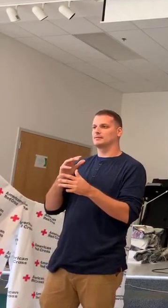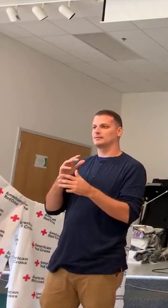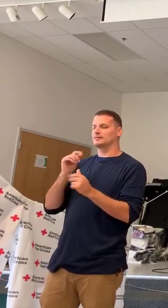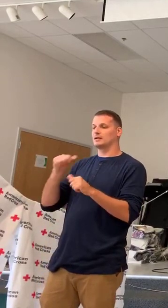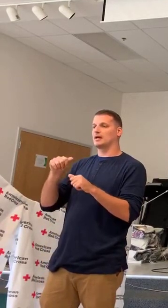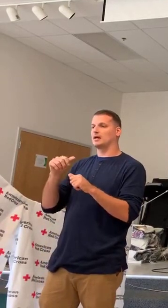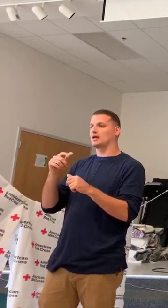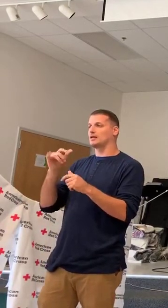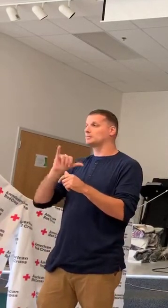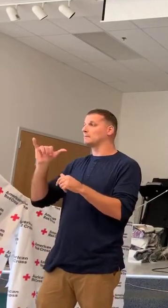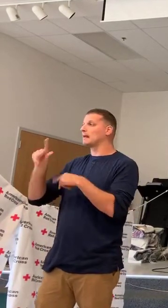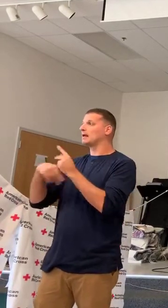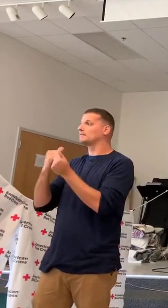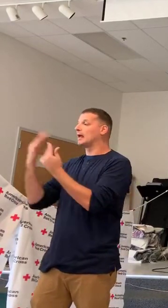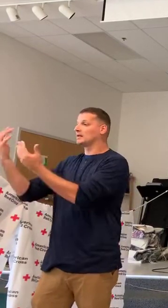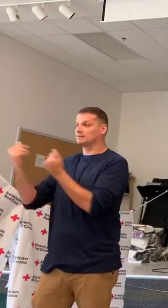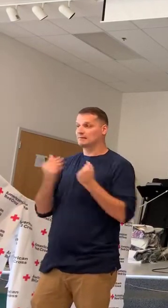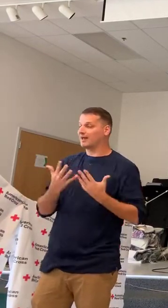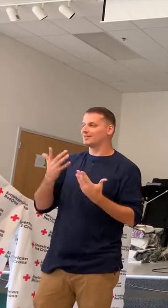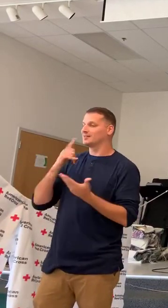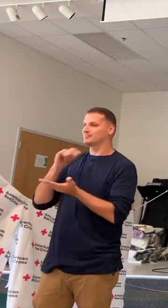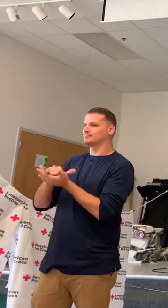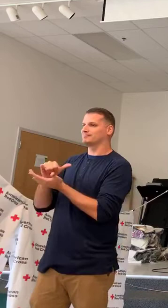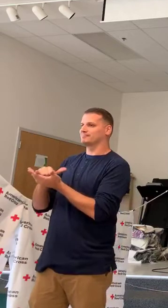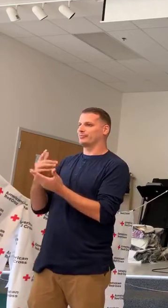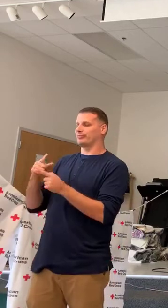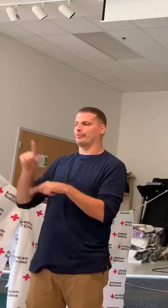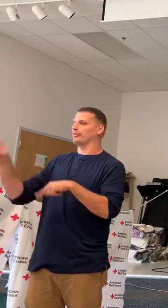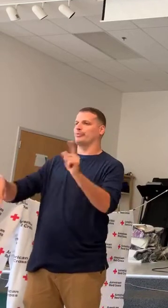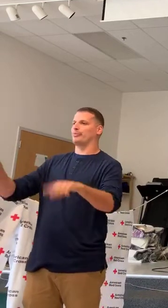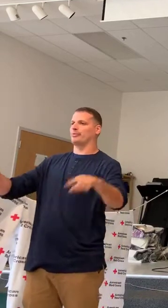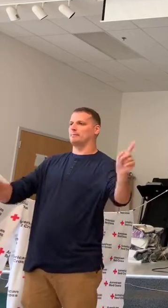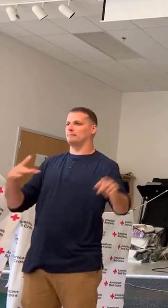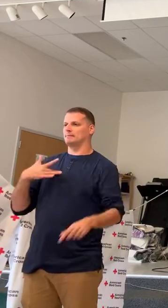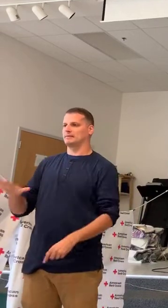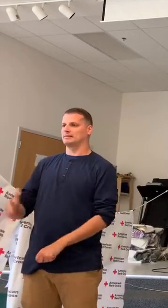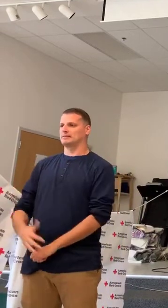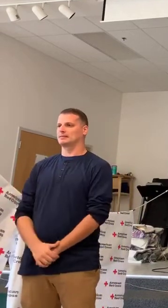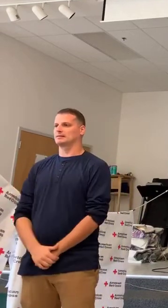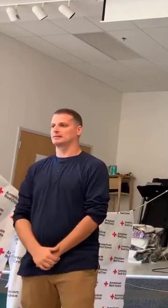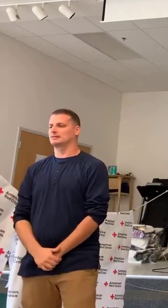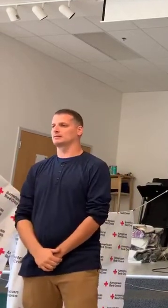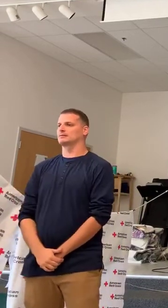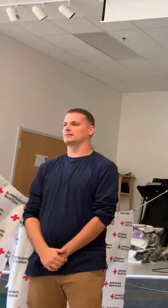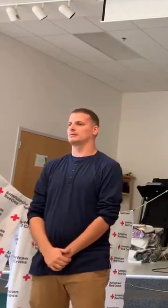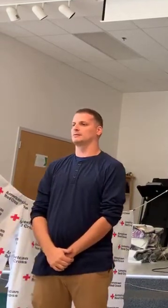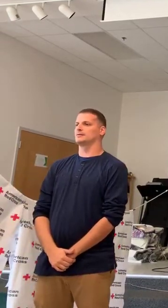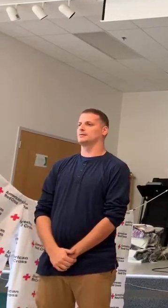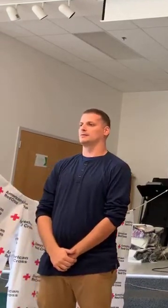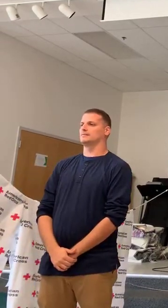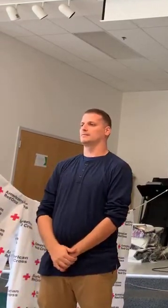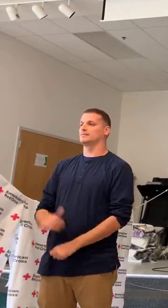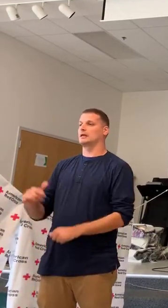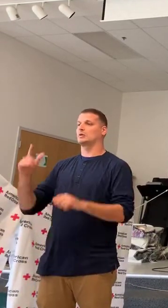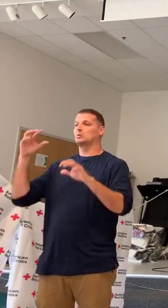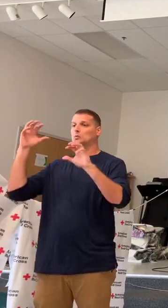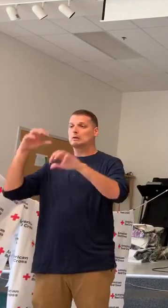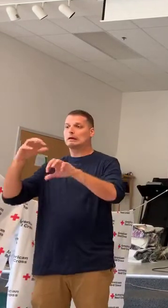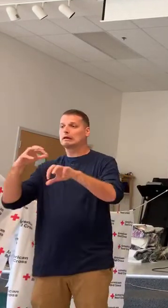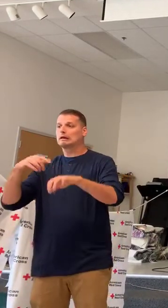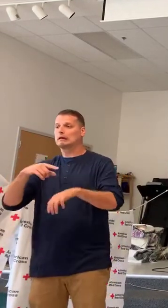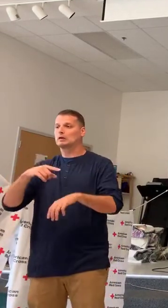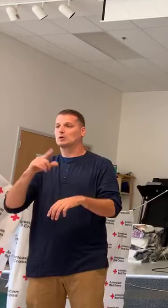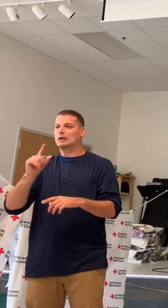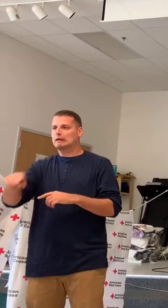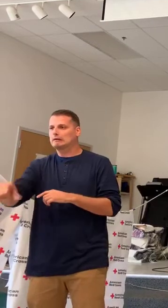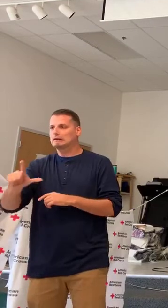to bring people in from the lower 48 and help. And then when they need our help, usually this time of the year when we're getting rain, we go down and help them. That's just a